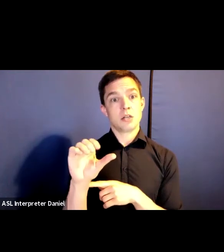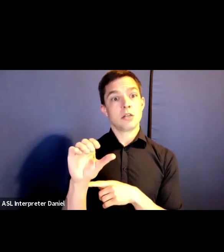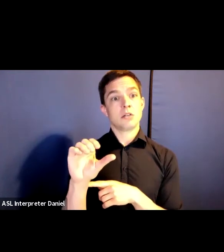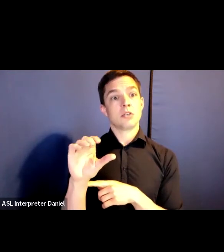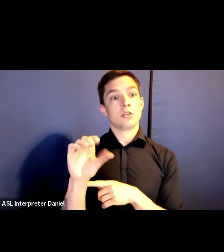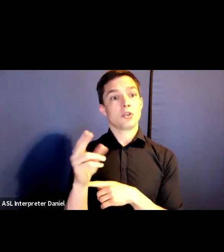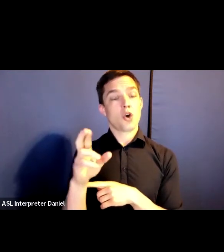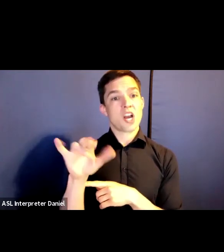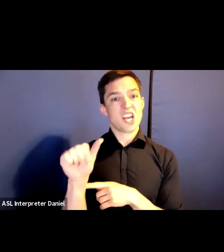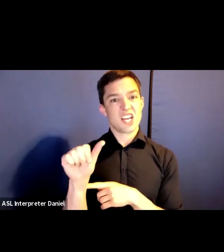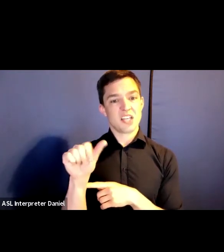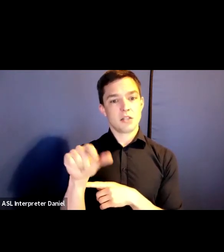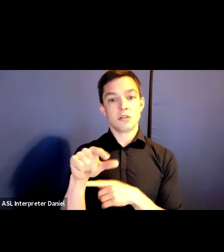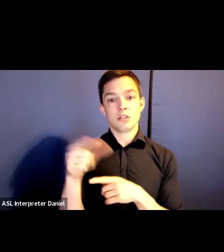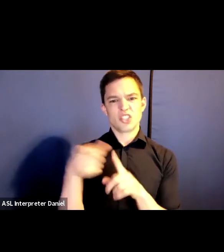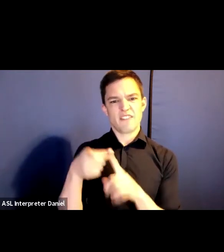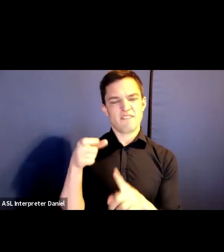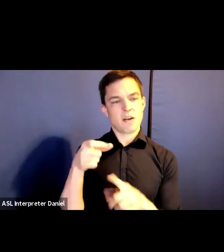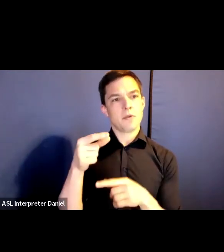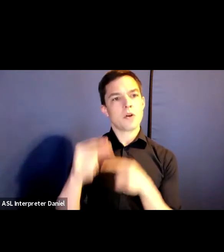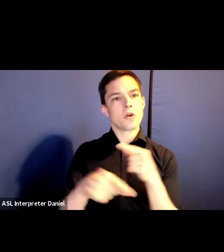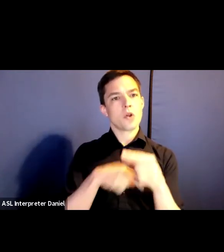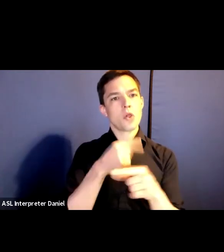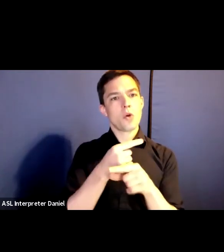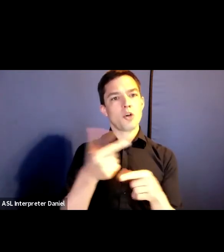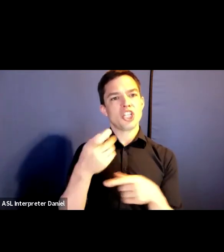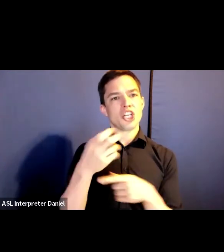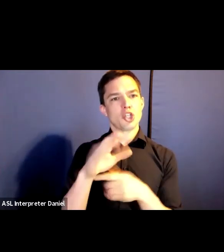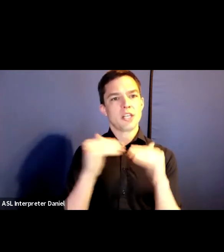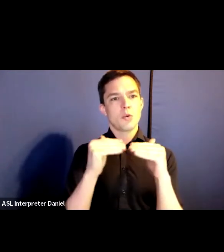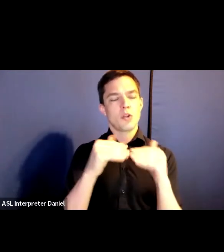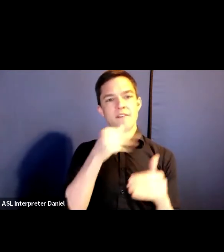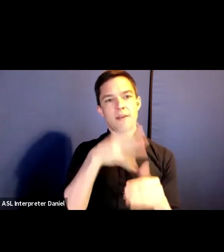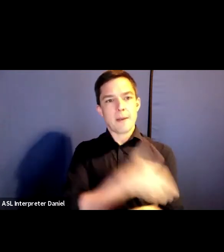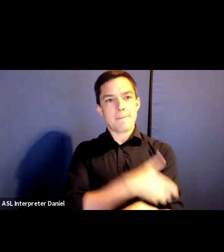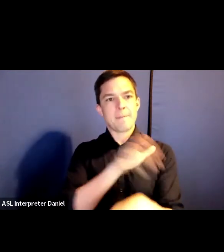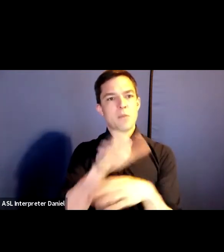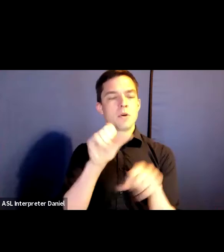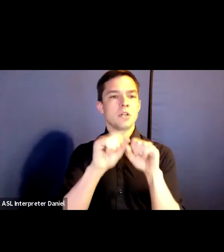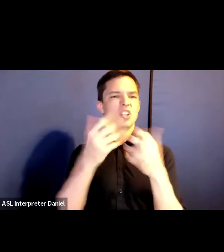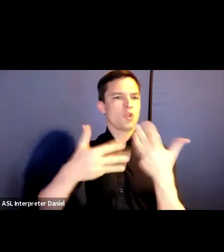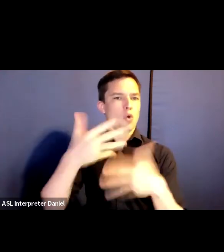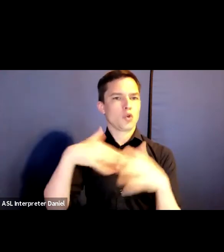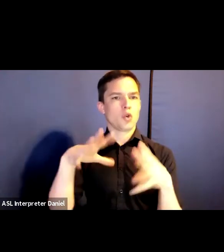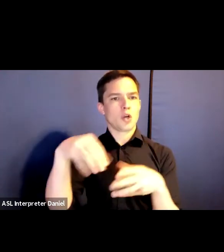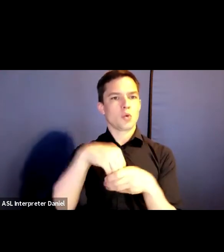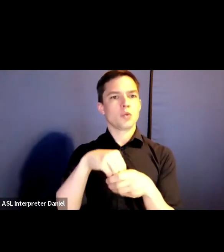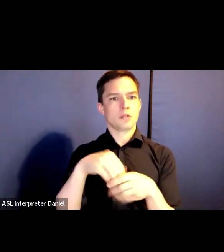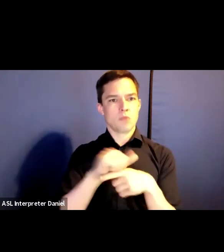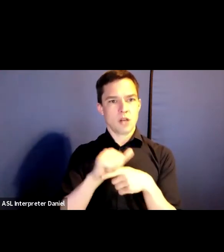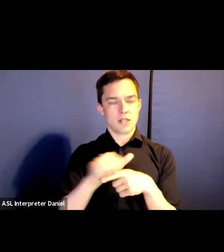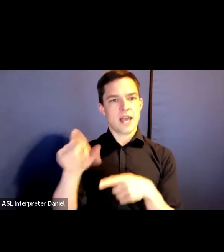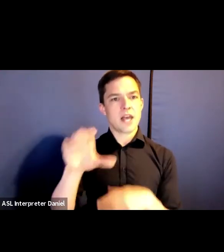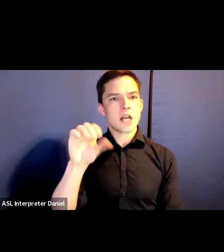global, who is from the Global Gender Equality, Female Empowerment, and Social Inclusion Practice Lead at